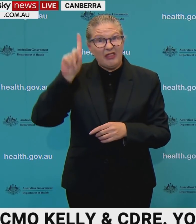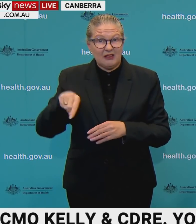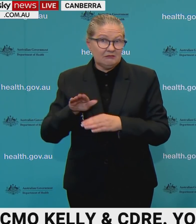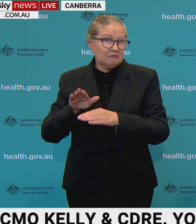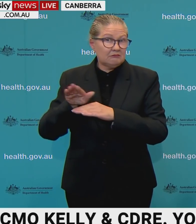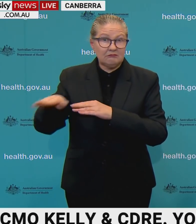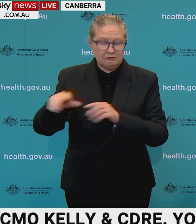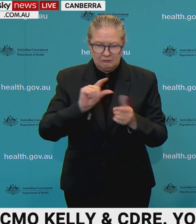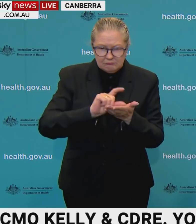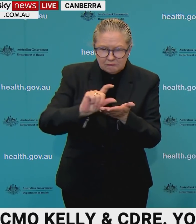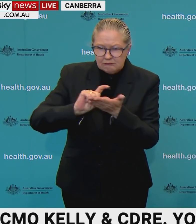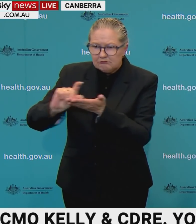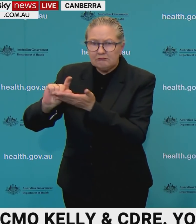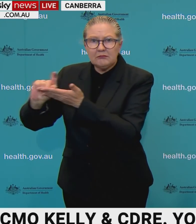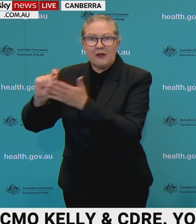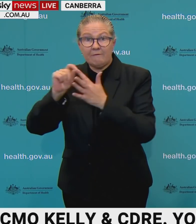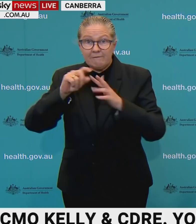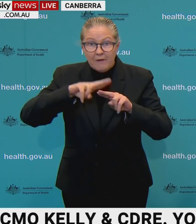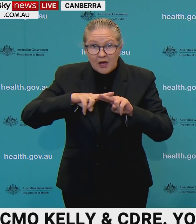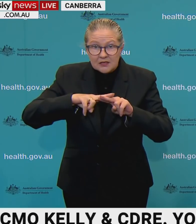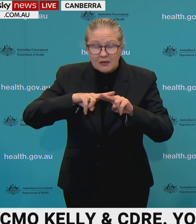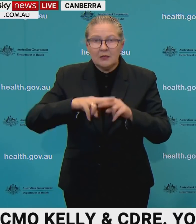811,980 doses of Pfizer vaccine,